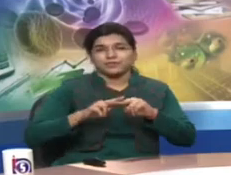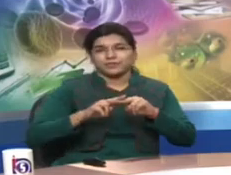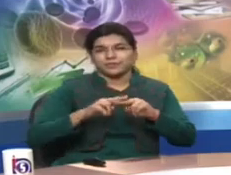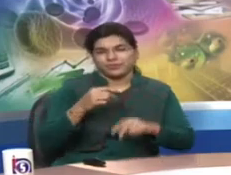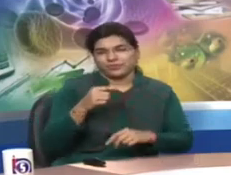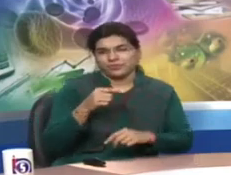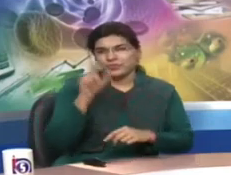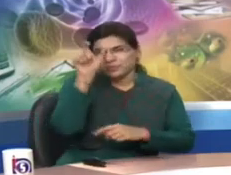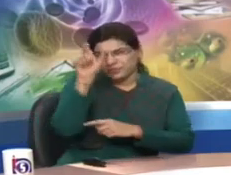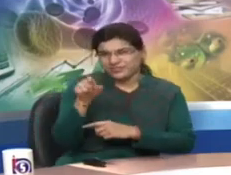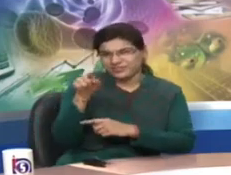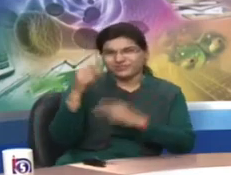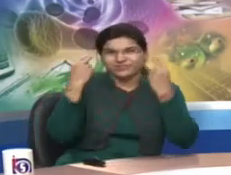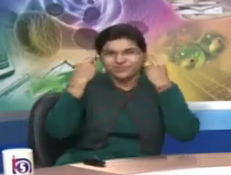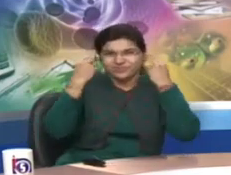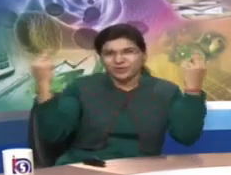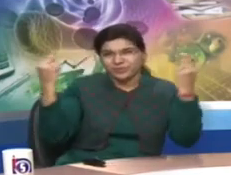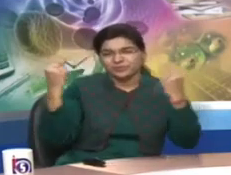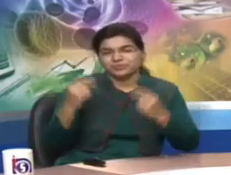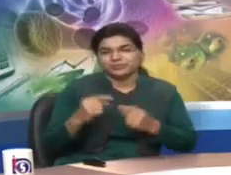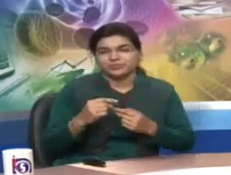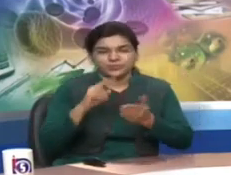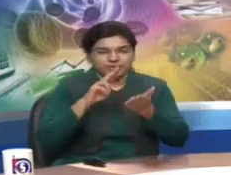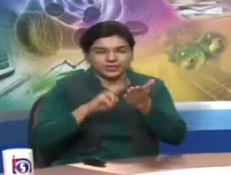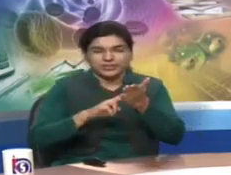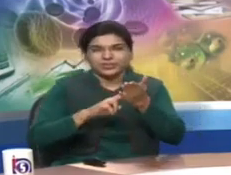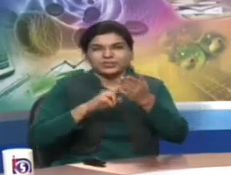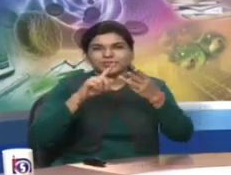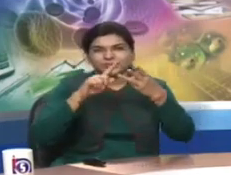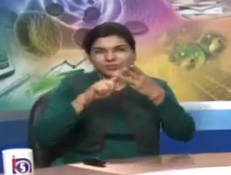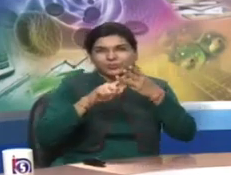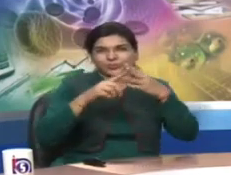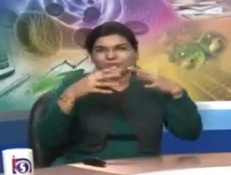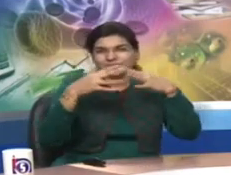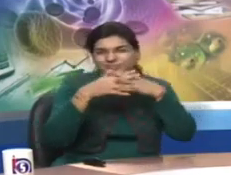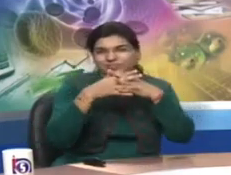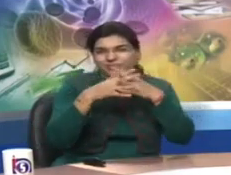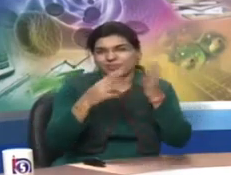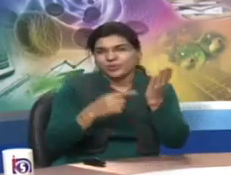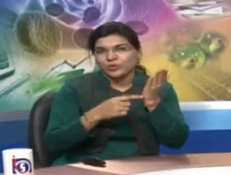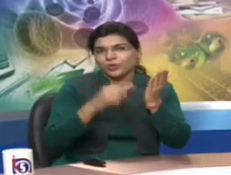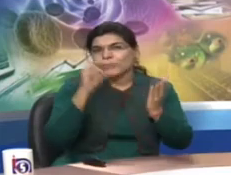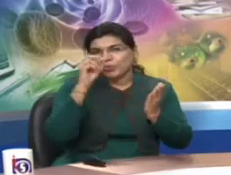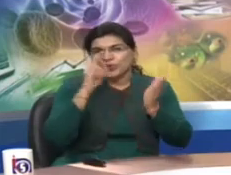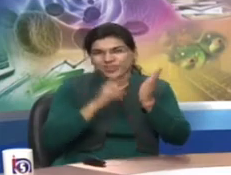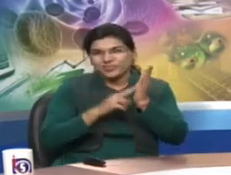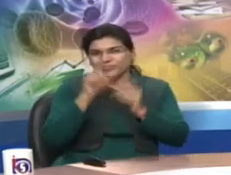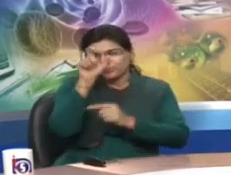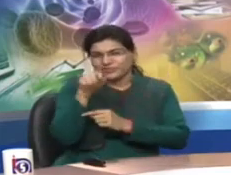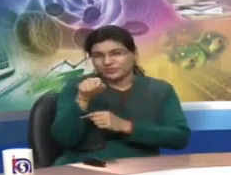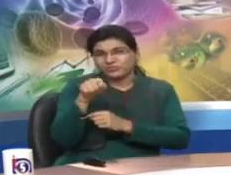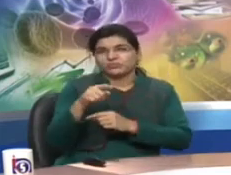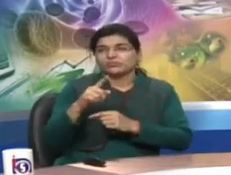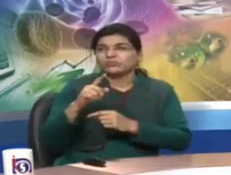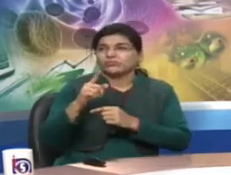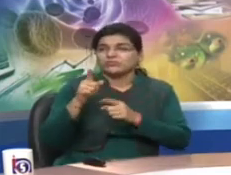The son says, what I fear is that if I were to meet Newton face to